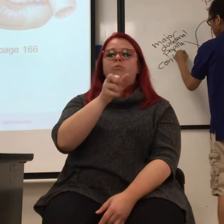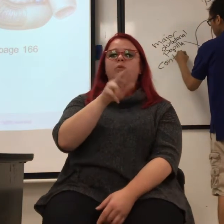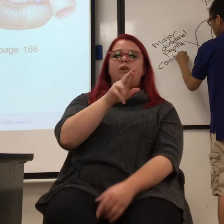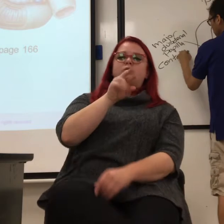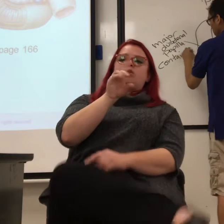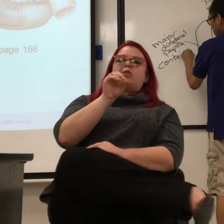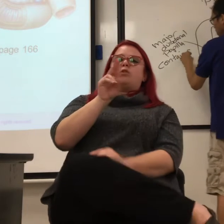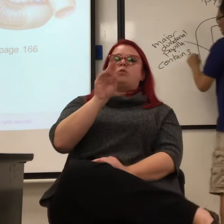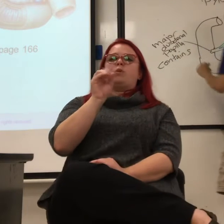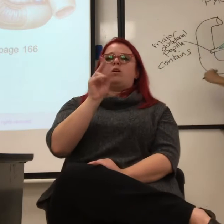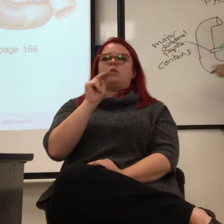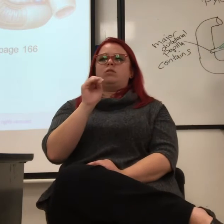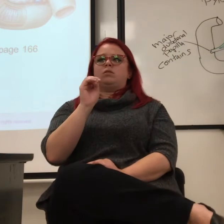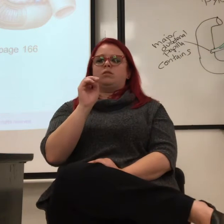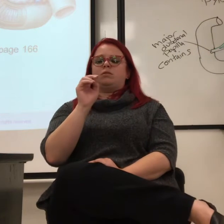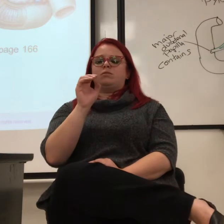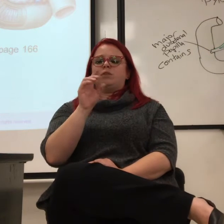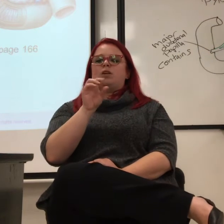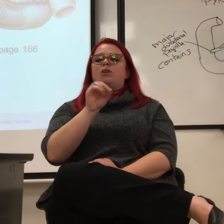contains